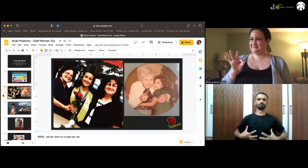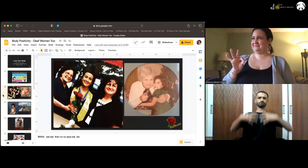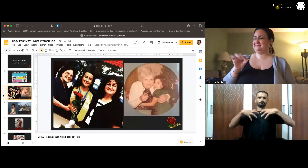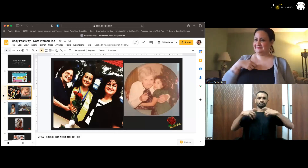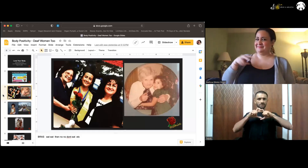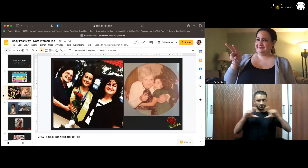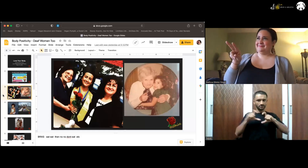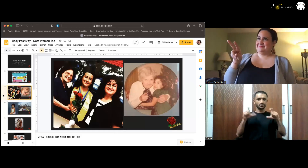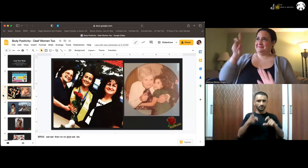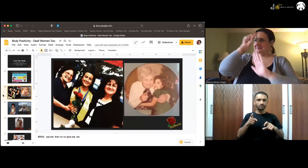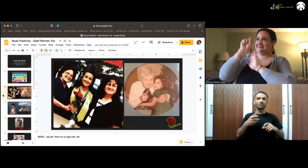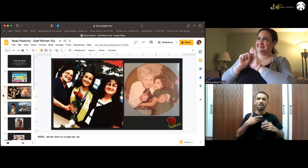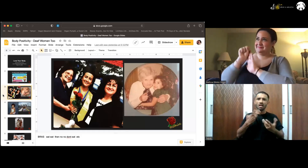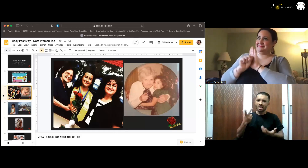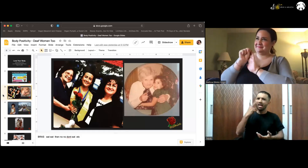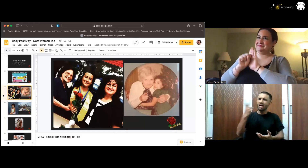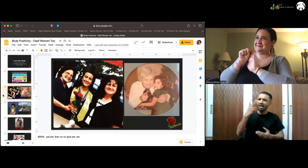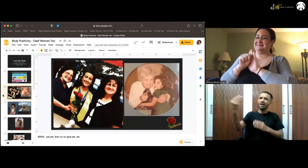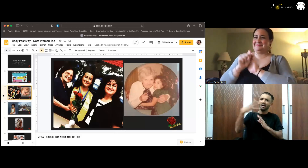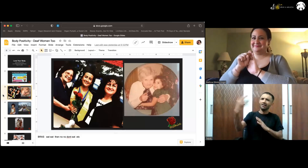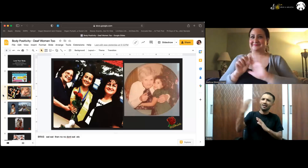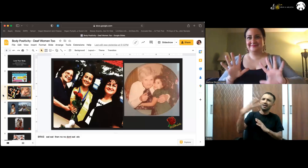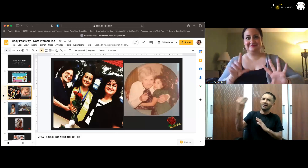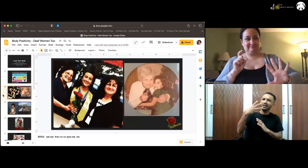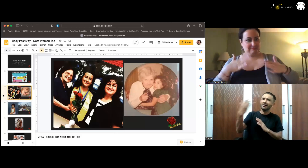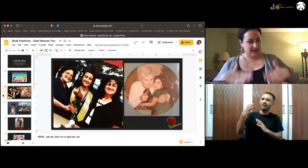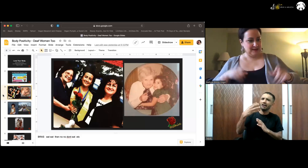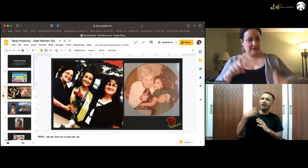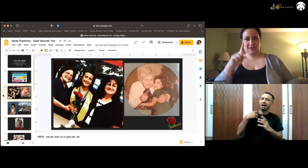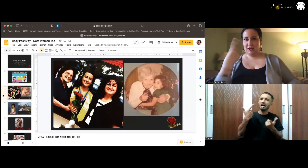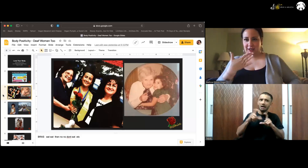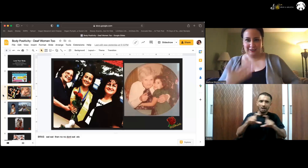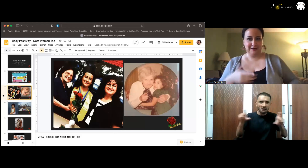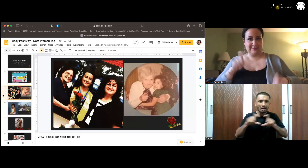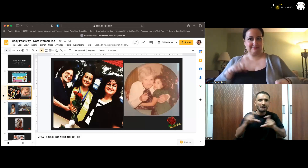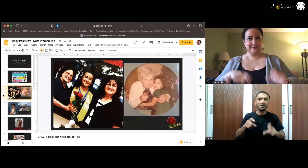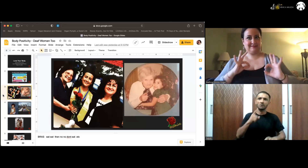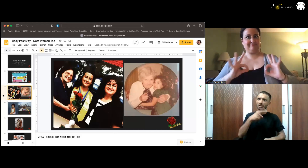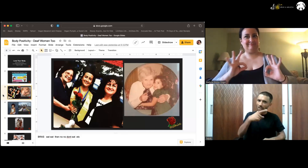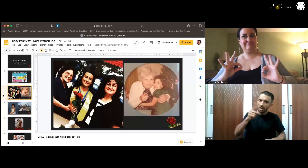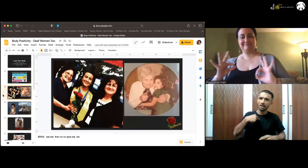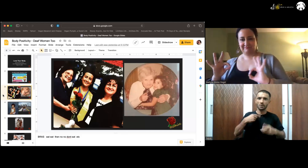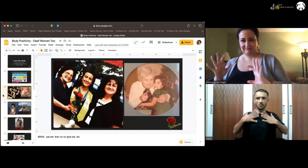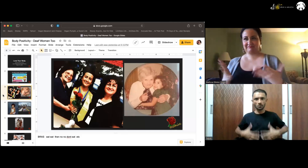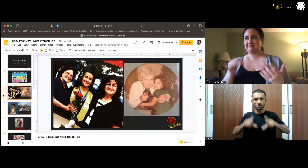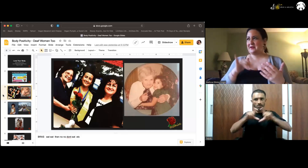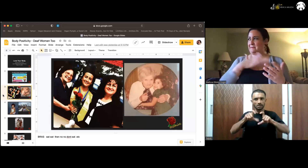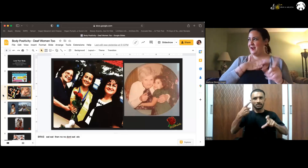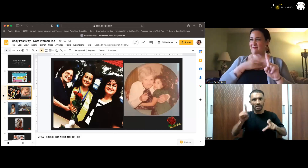my grandmother, on the other hand, always had a lot of advice for me and ensured that I was